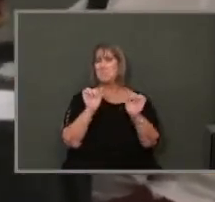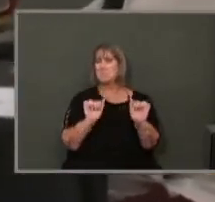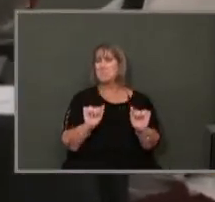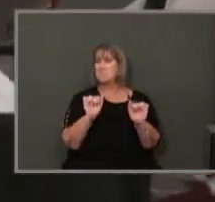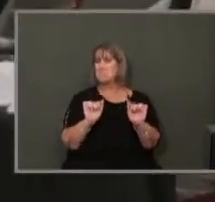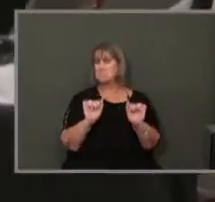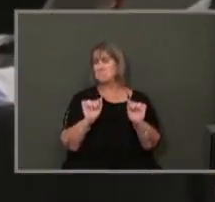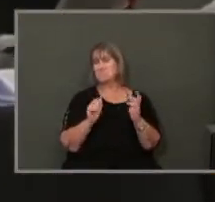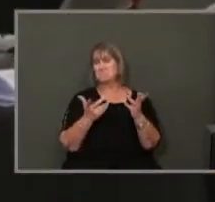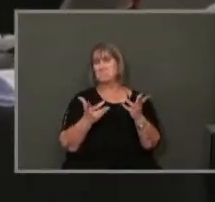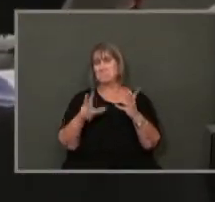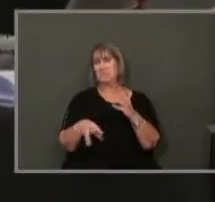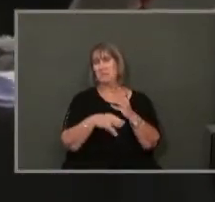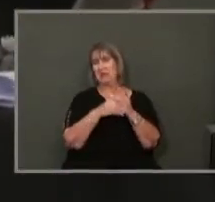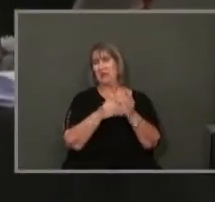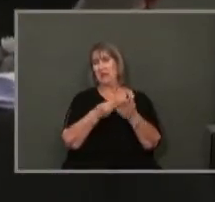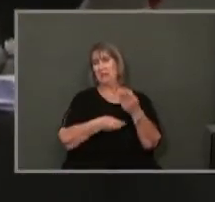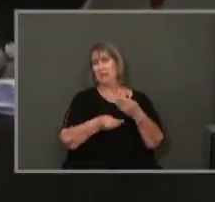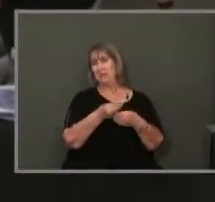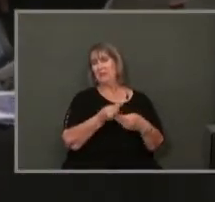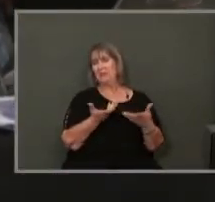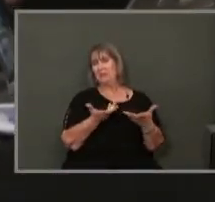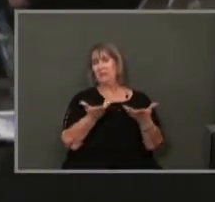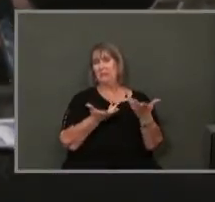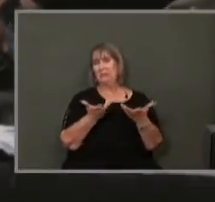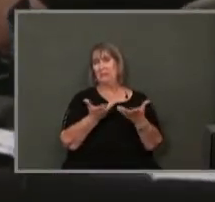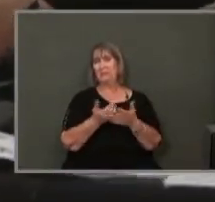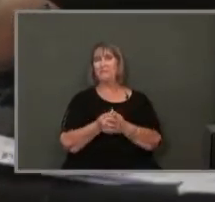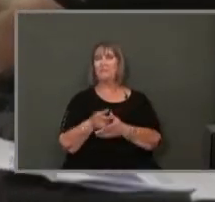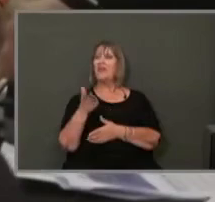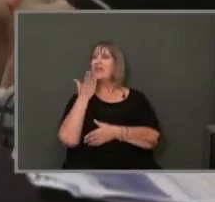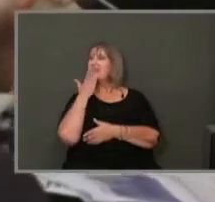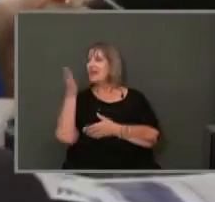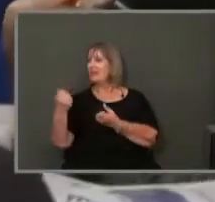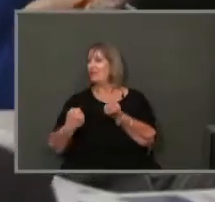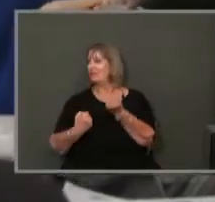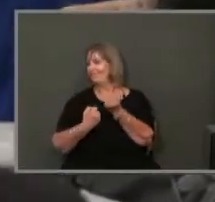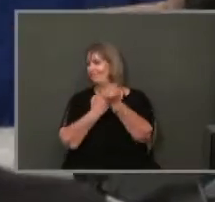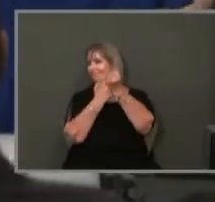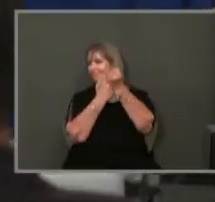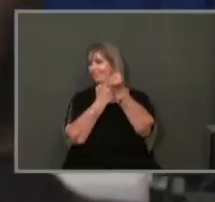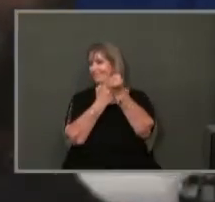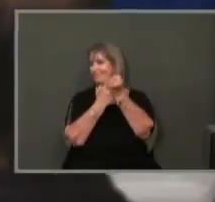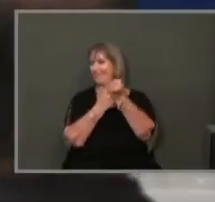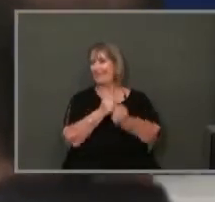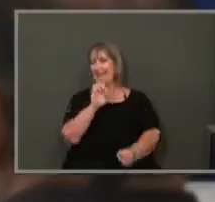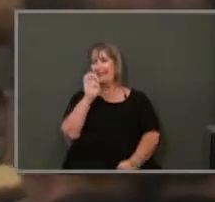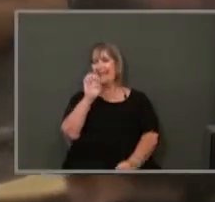And Sure. Thanks for advocating for that program. It is truly